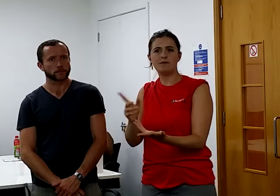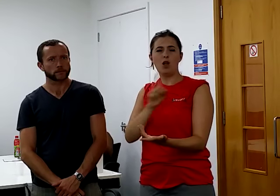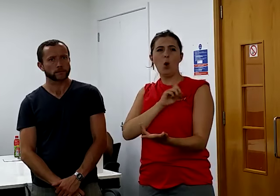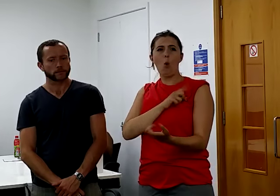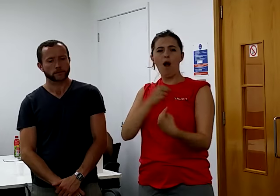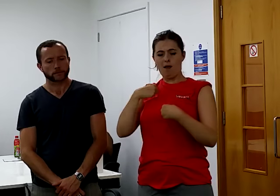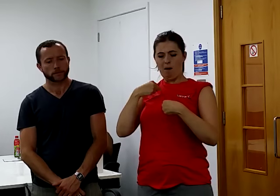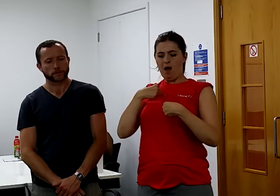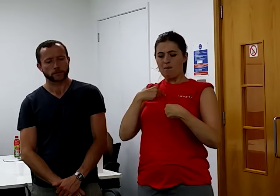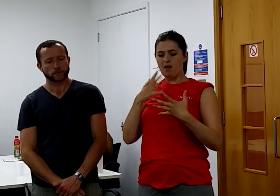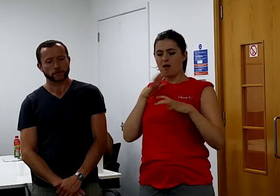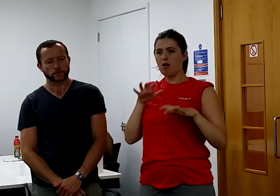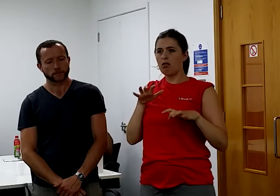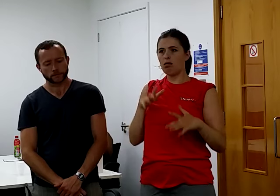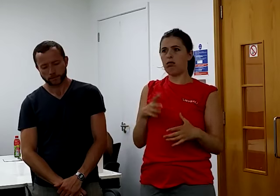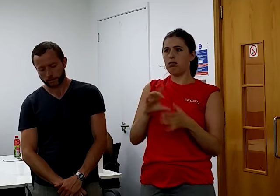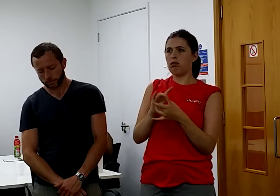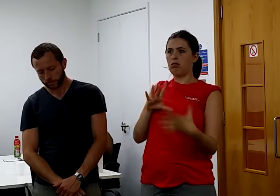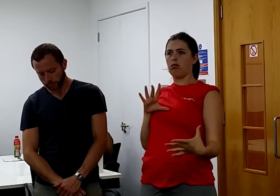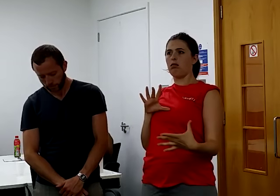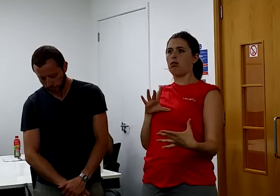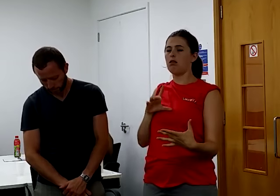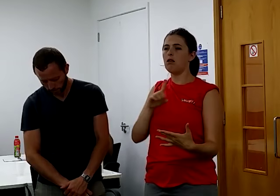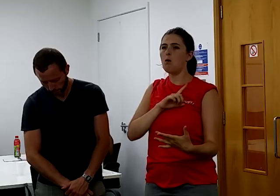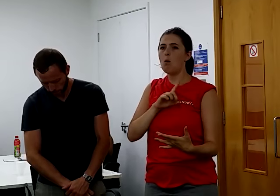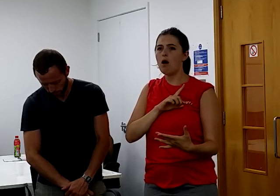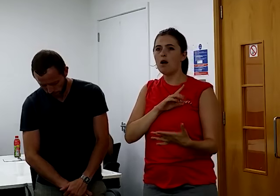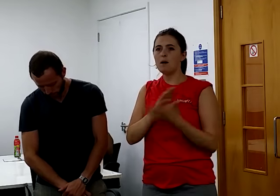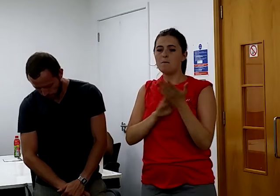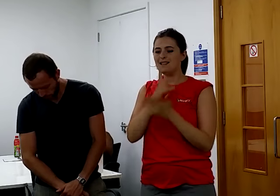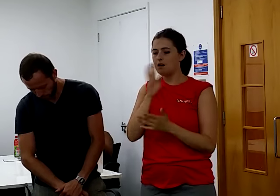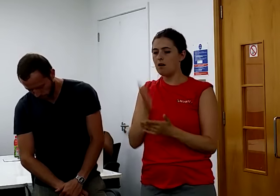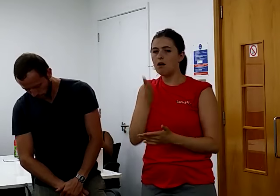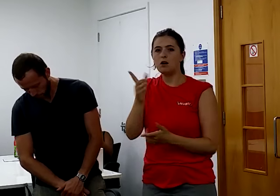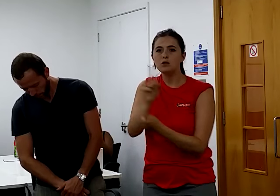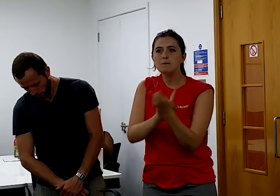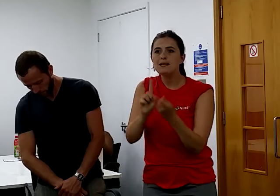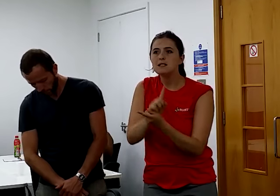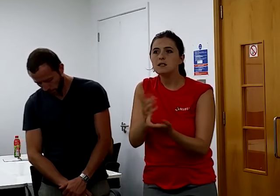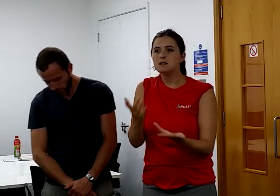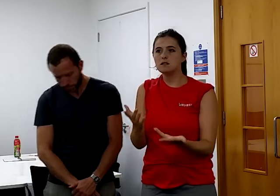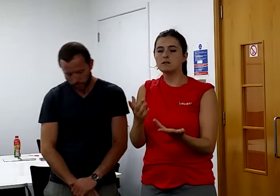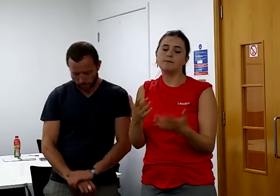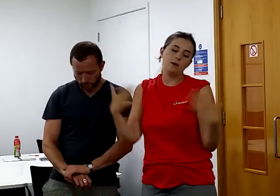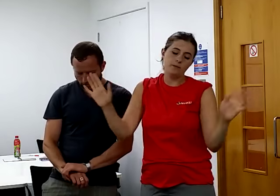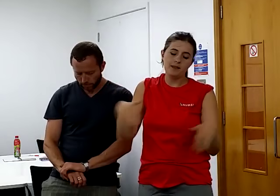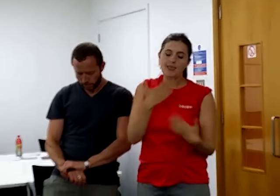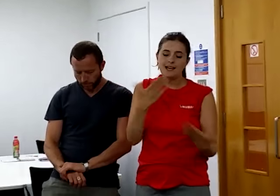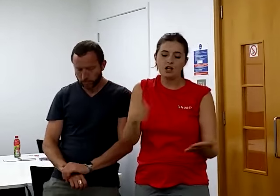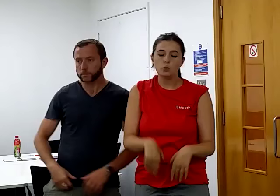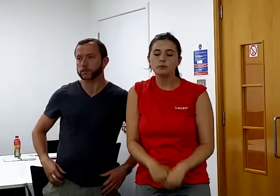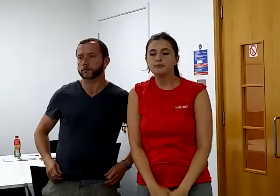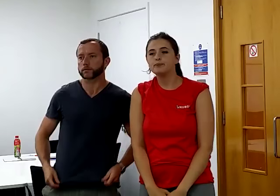being disenfranchised in terms of being able to attend CLP and ward meetings? Thank you.